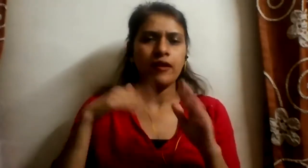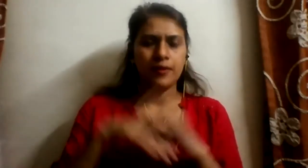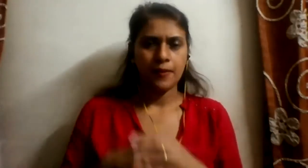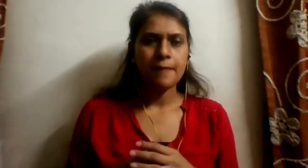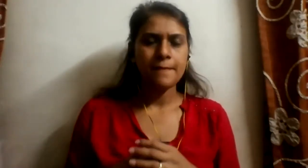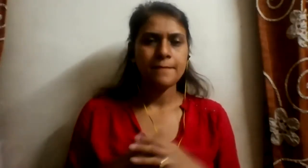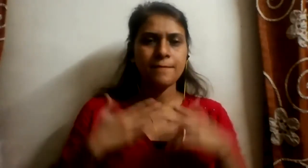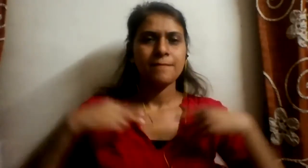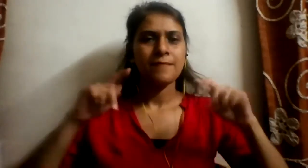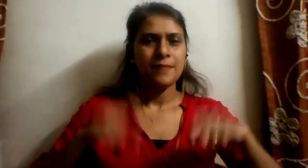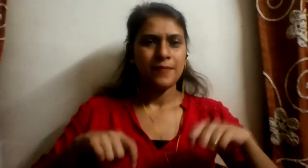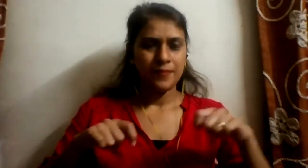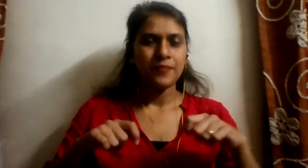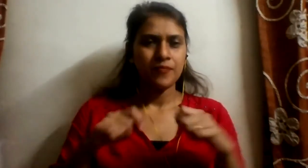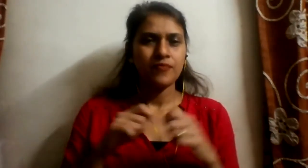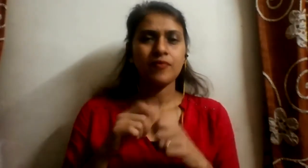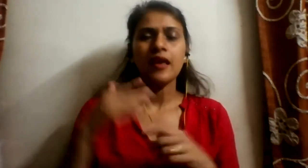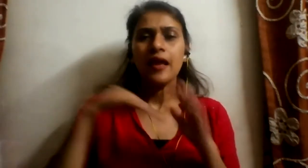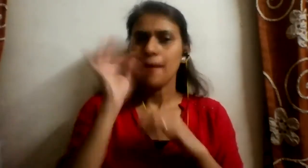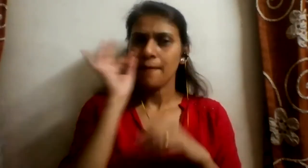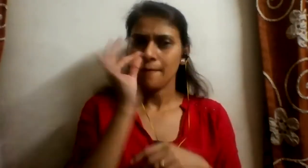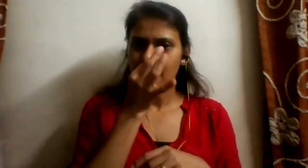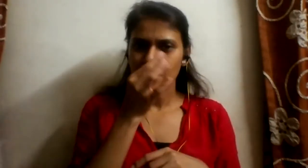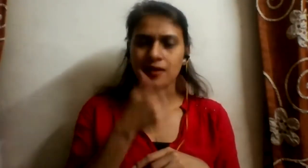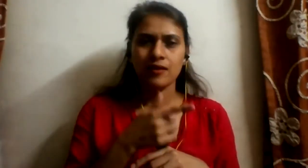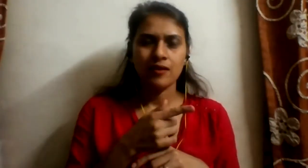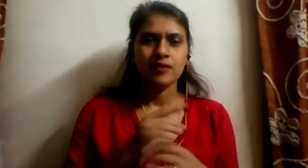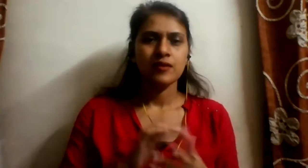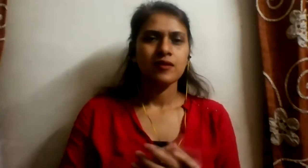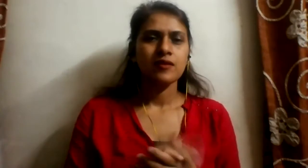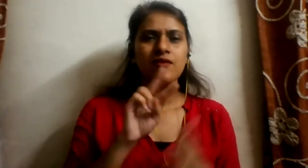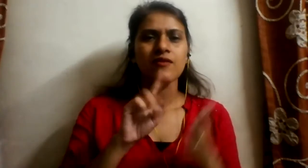one more, in Madras again, Mr. B. Veerakumar, there was one blind advocate. So we